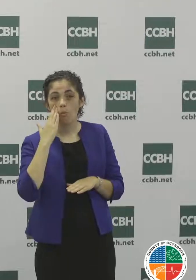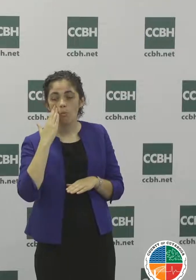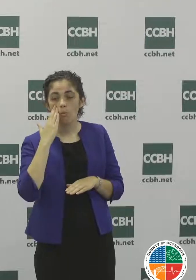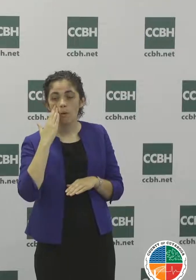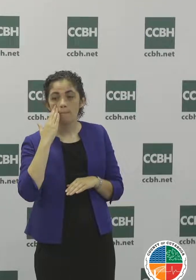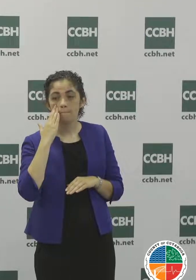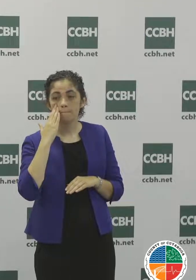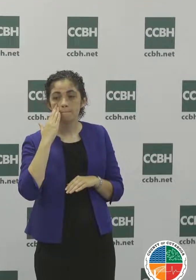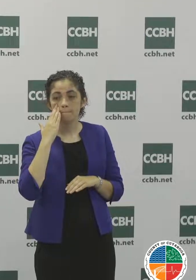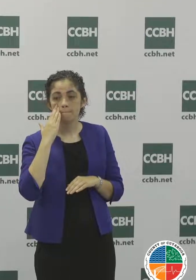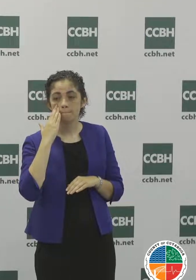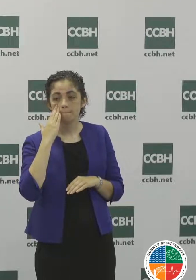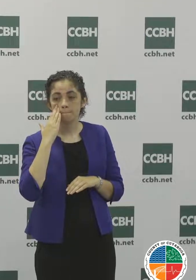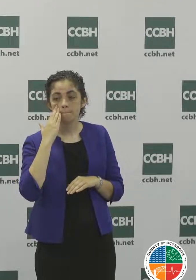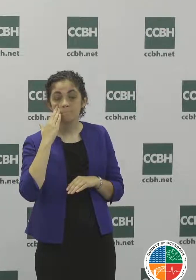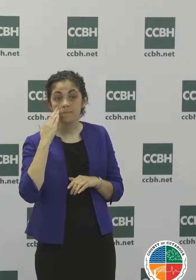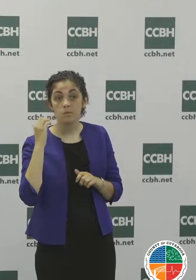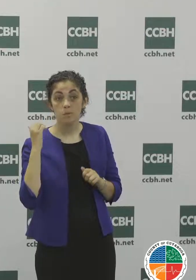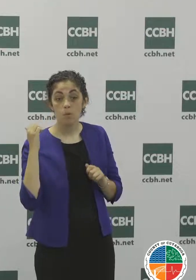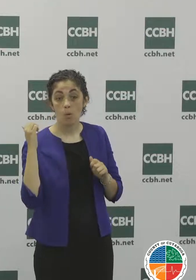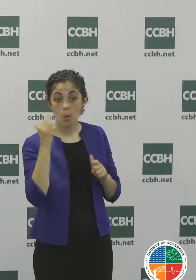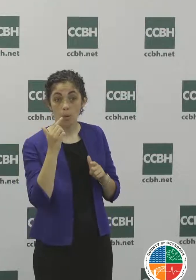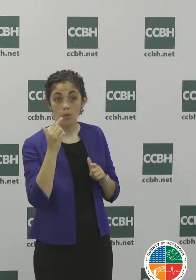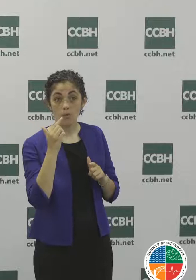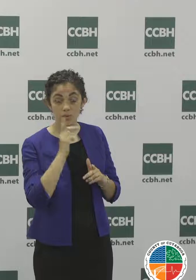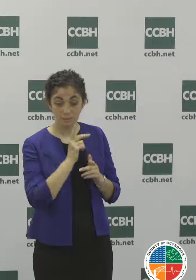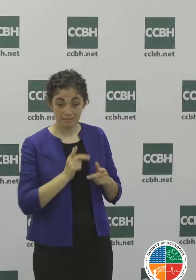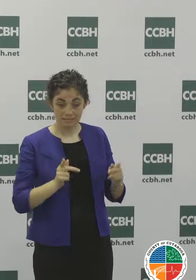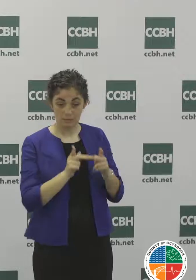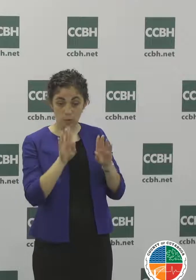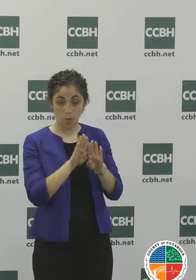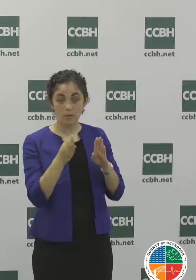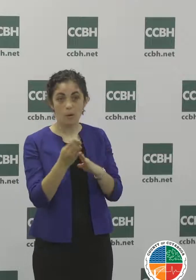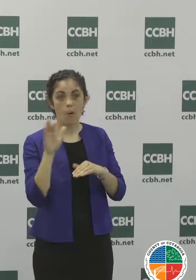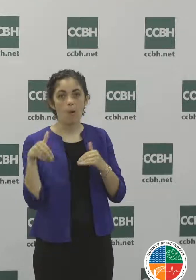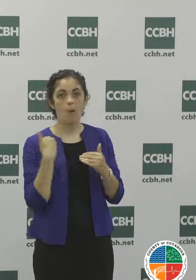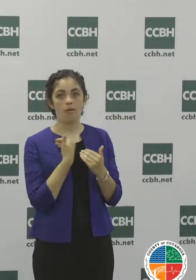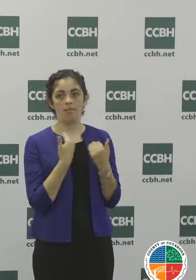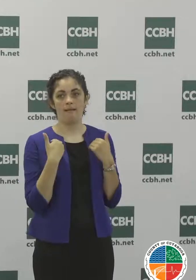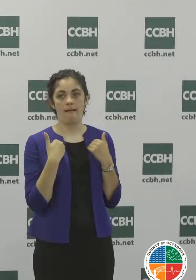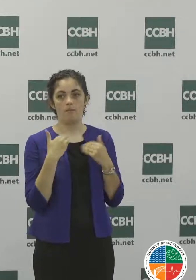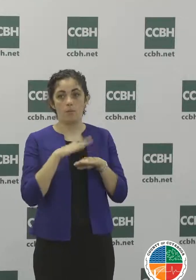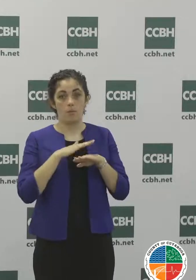that these venues are taking every precaution they can to